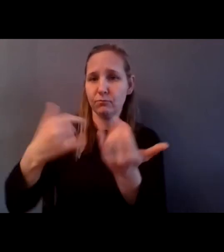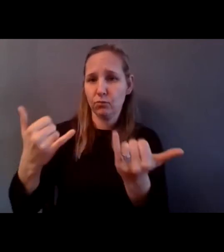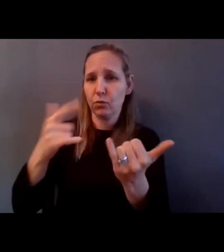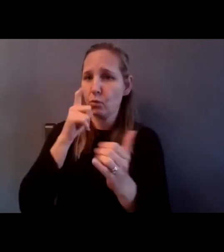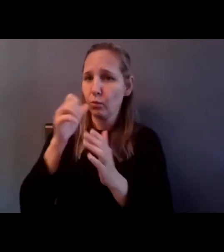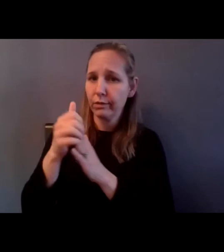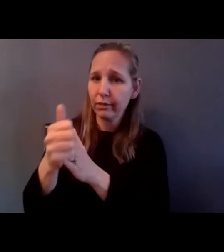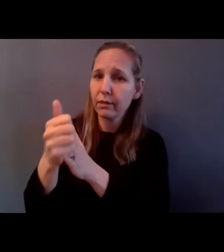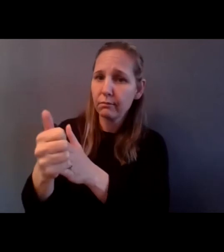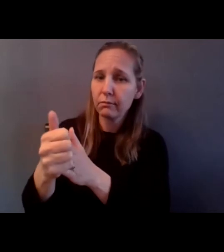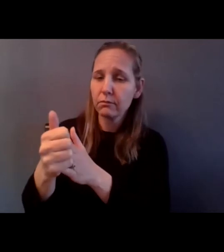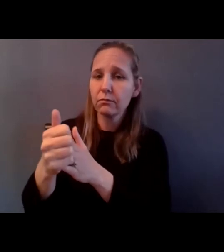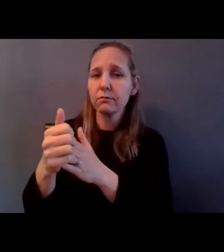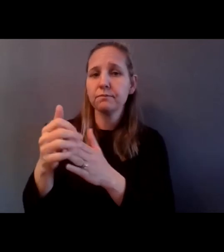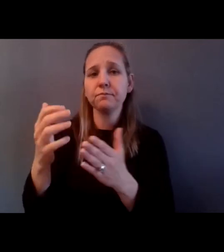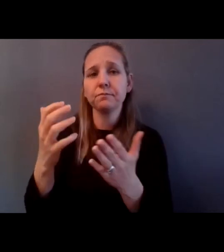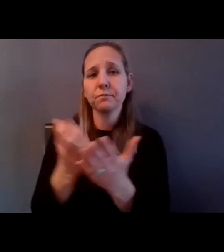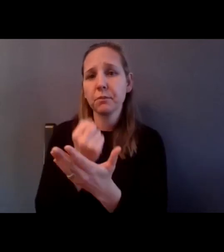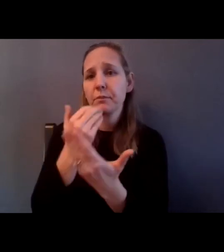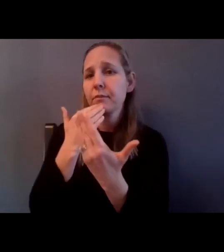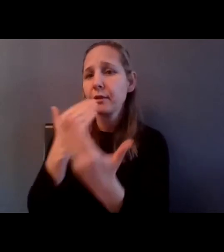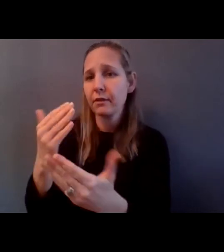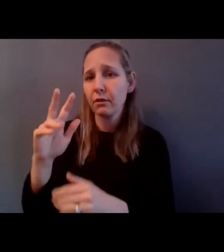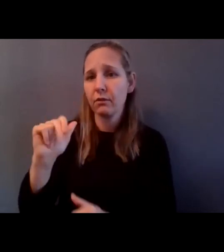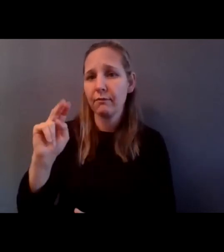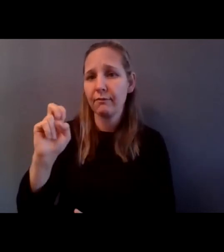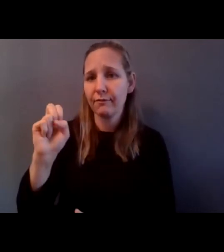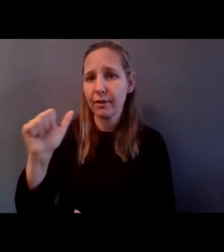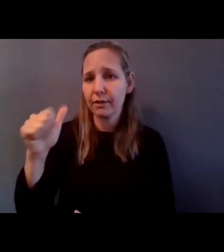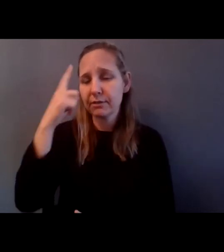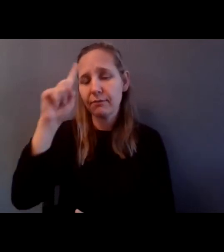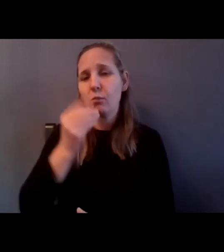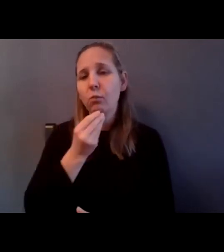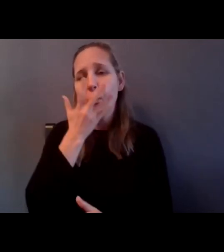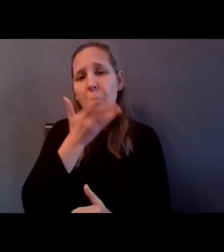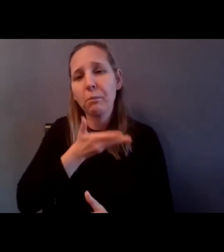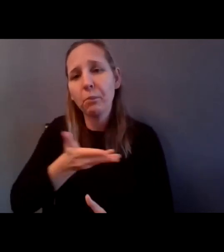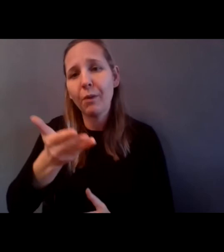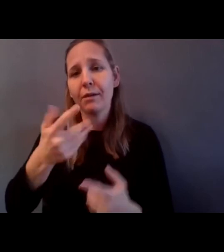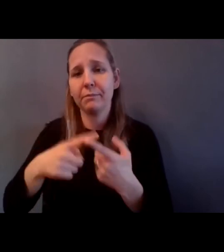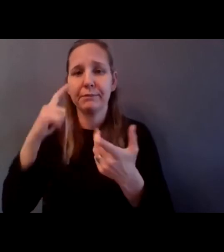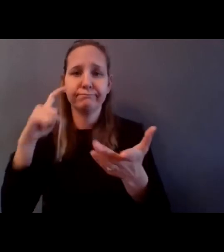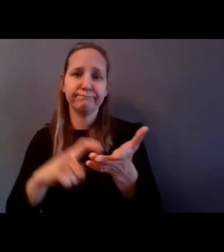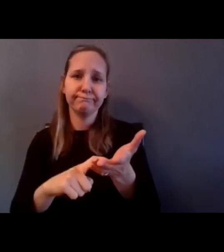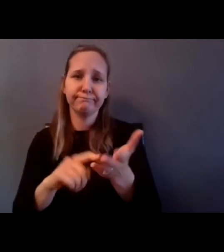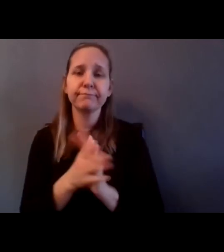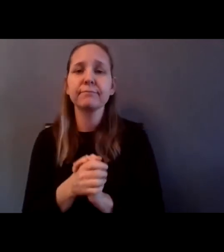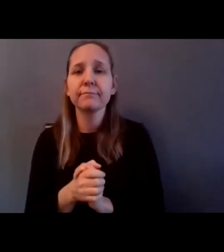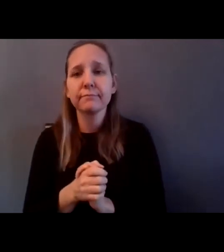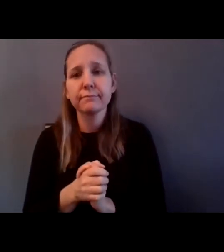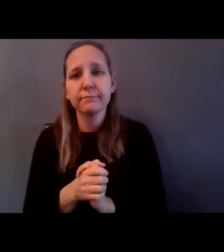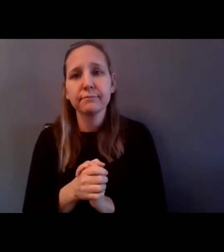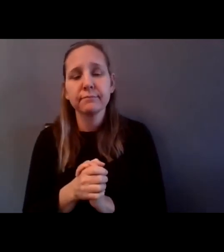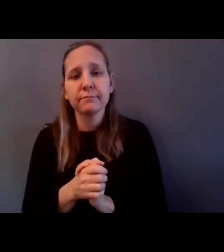thank you for Vanessa for the warm welcome and acknowledgement. I wanted to be able